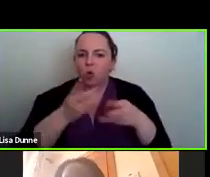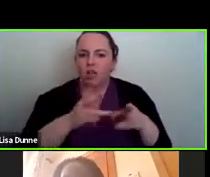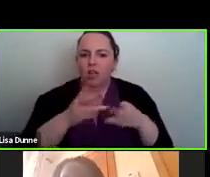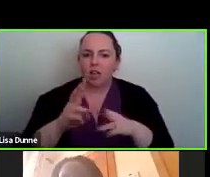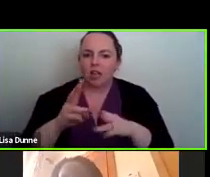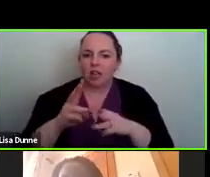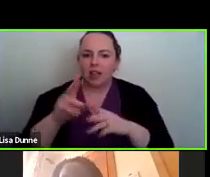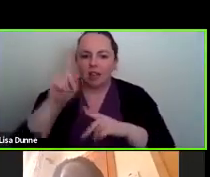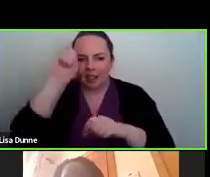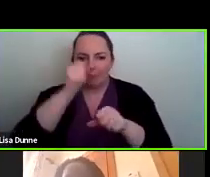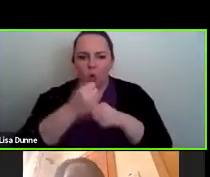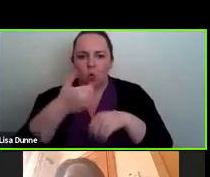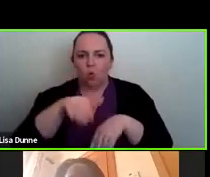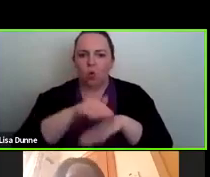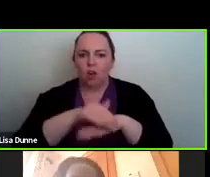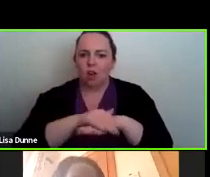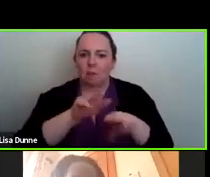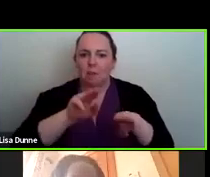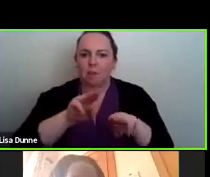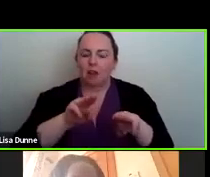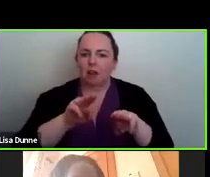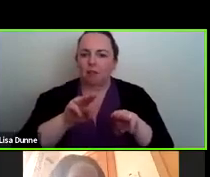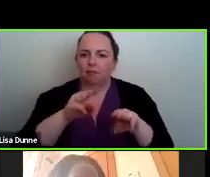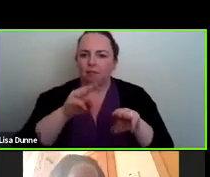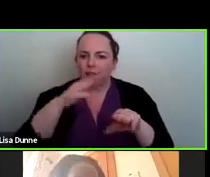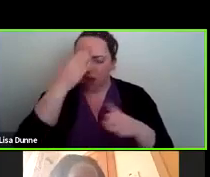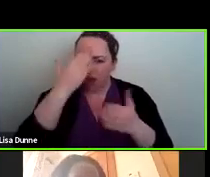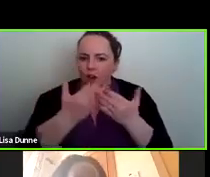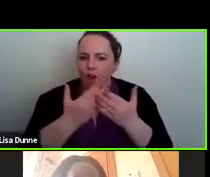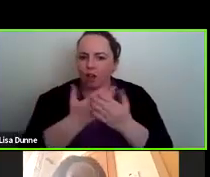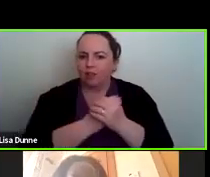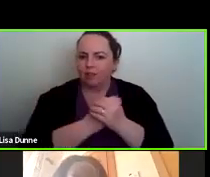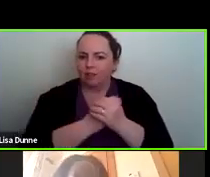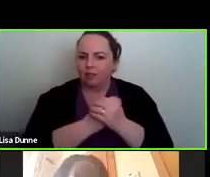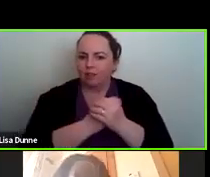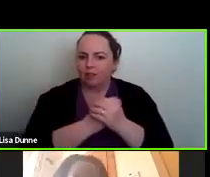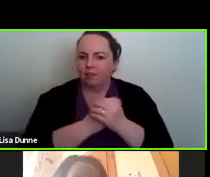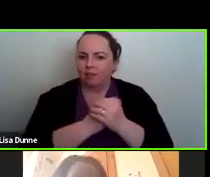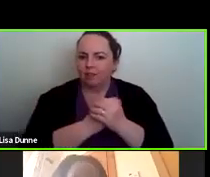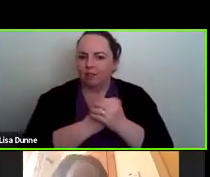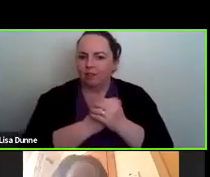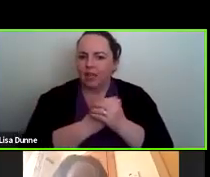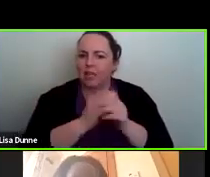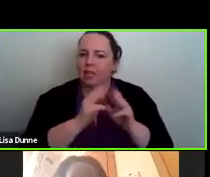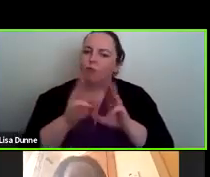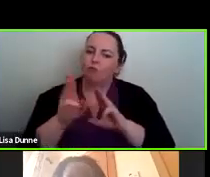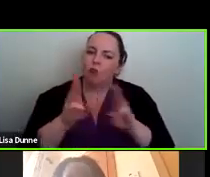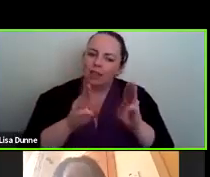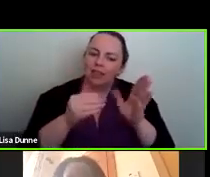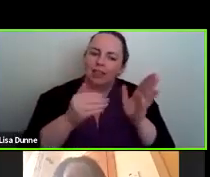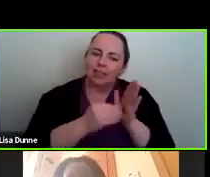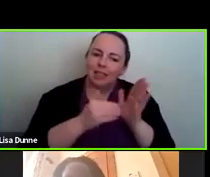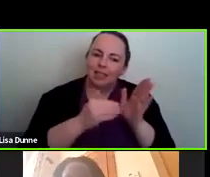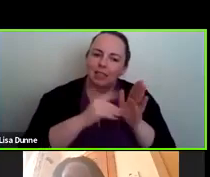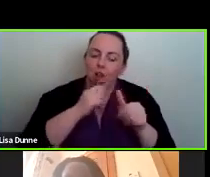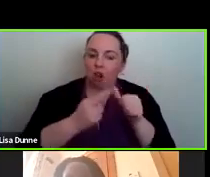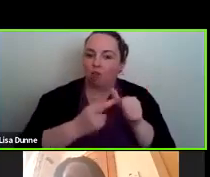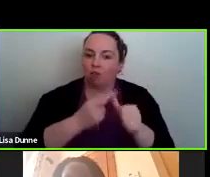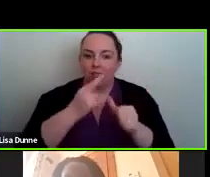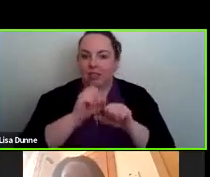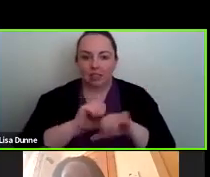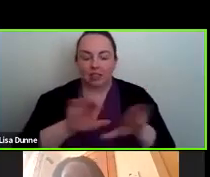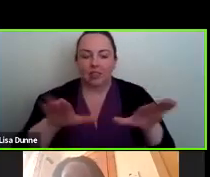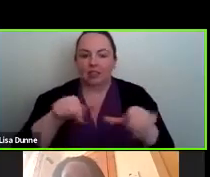thinking about where people learn, and it's practical in one way because it's already out there. This is